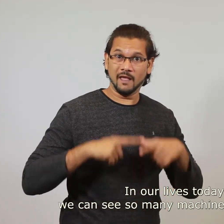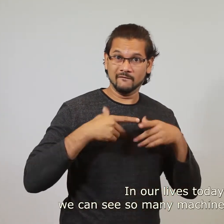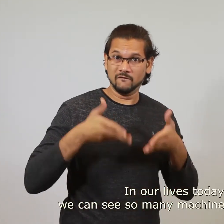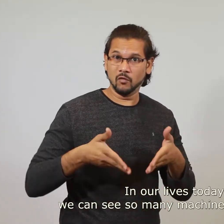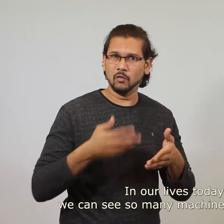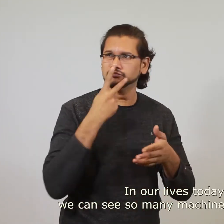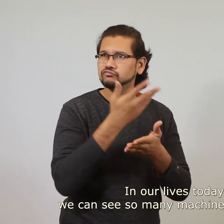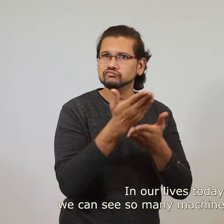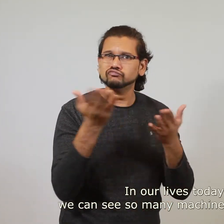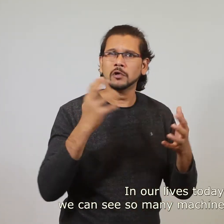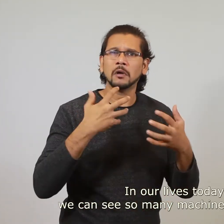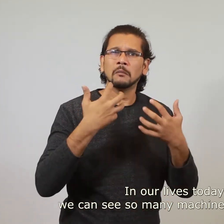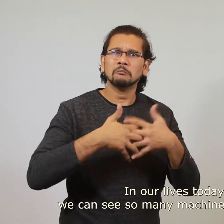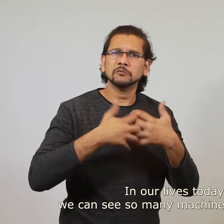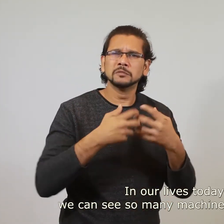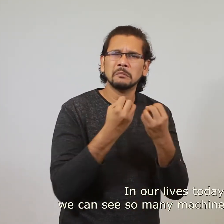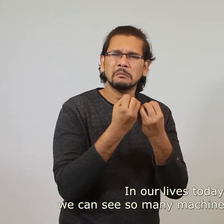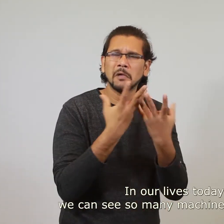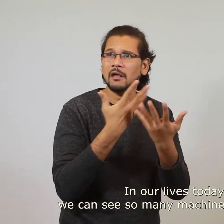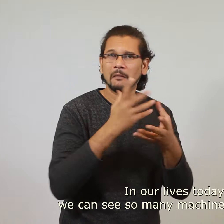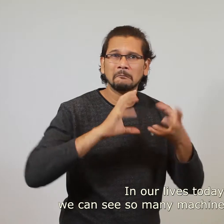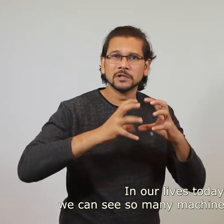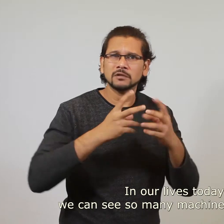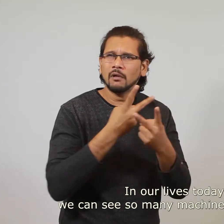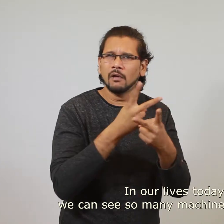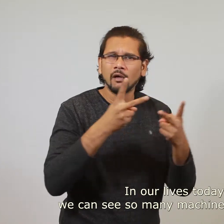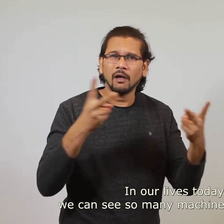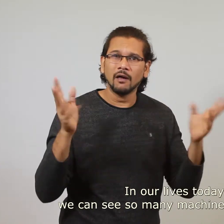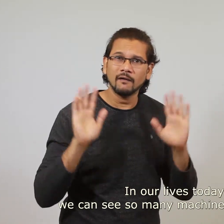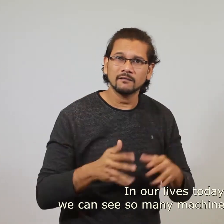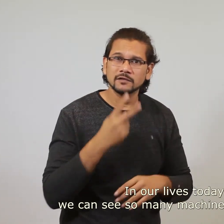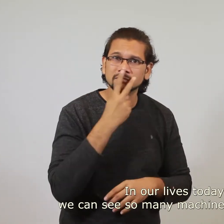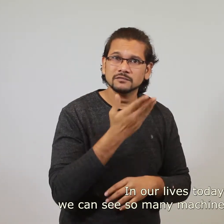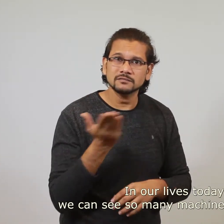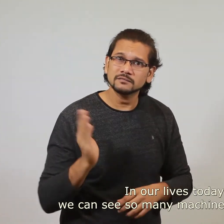In our lives today, we can see so many machines around us.